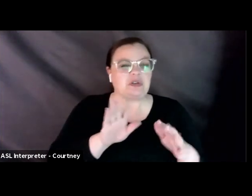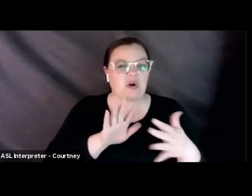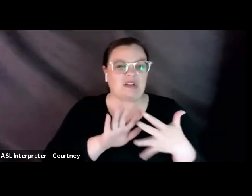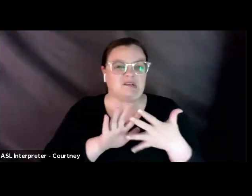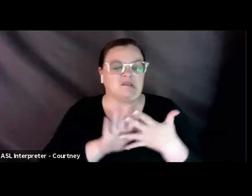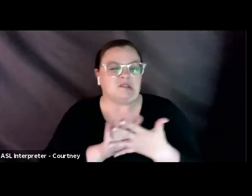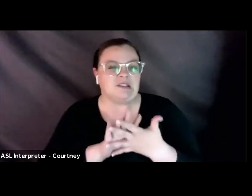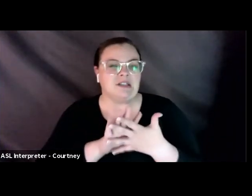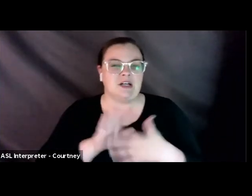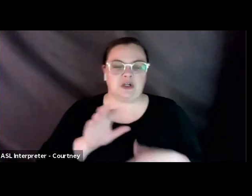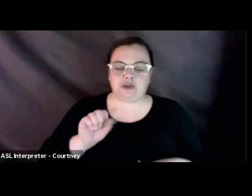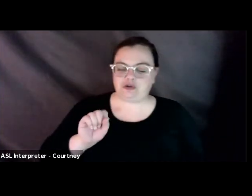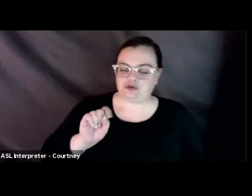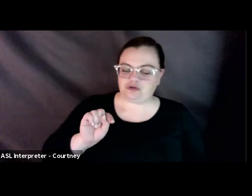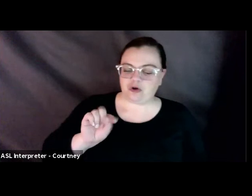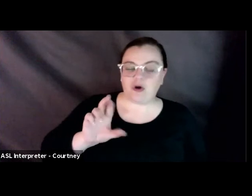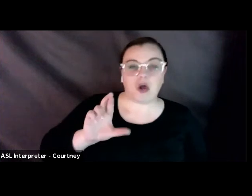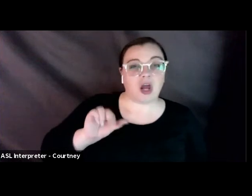especially